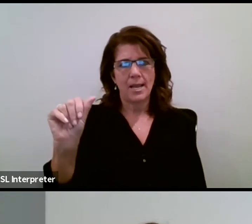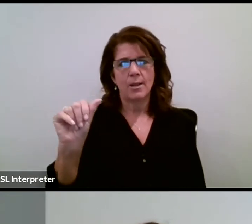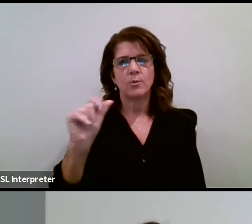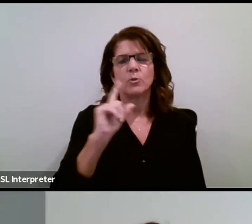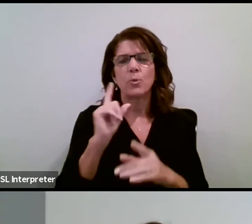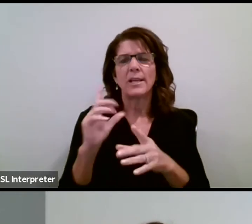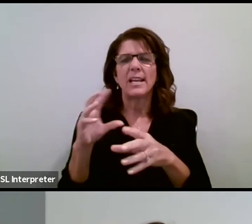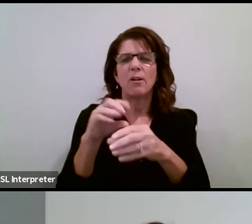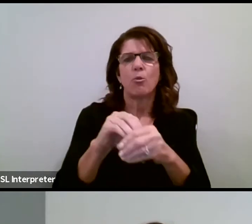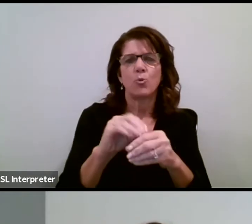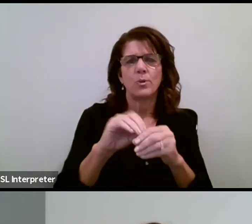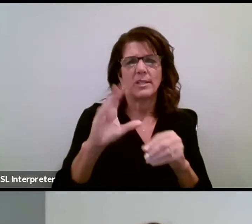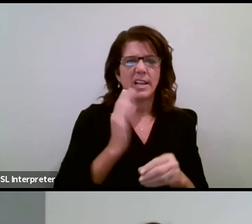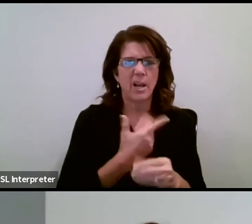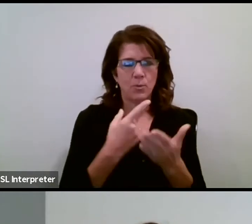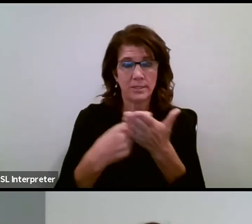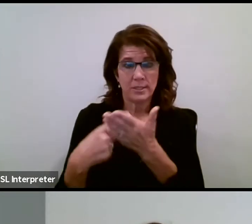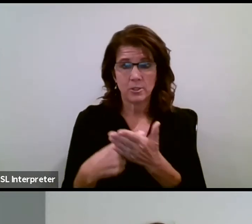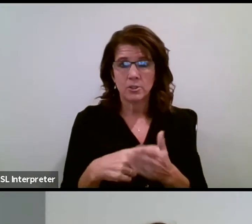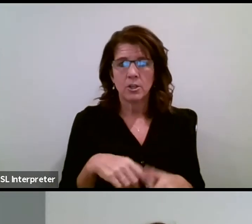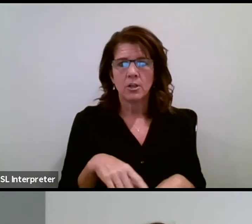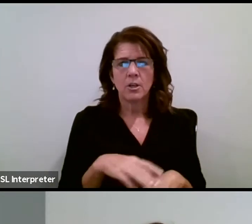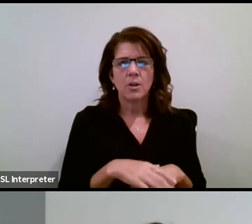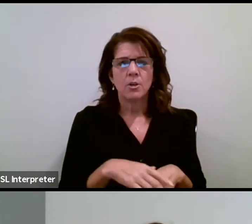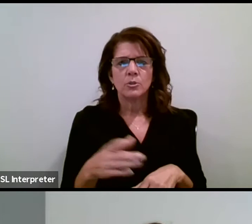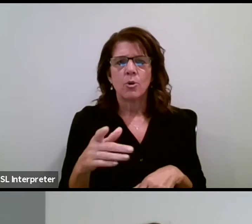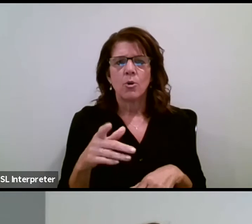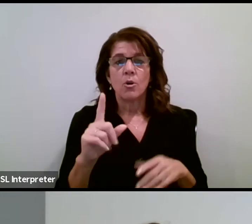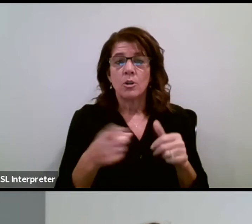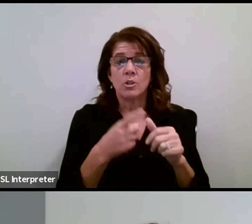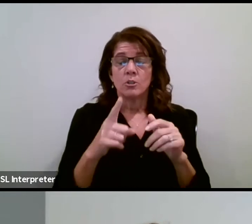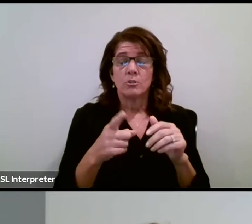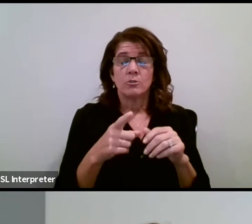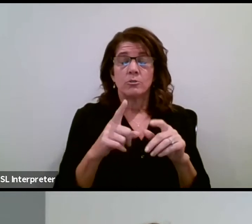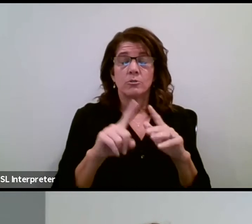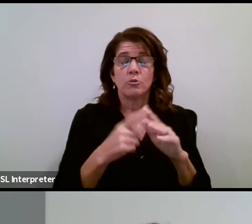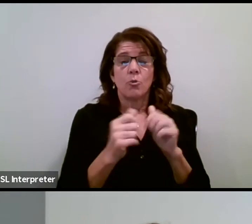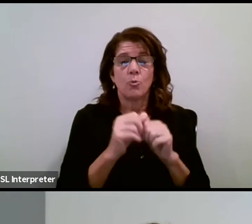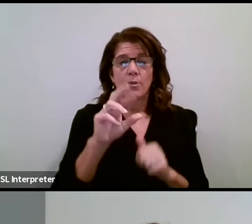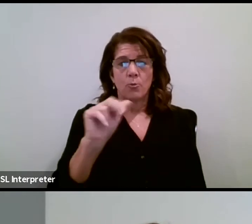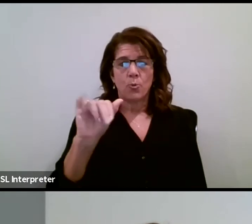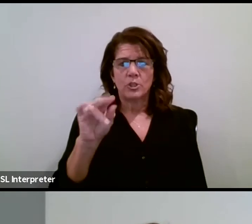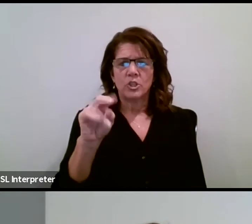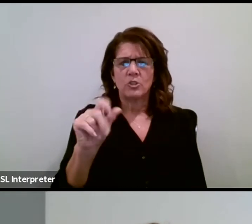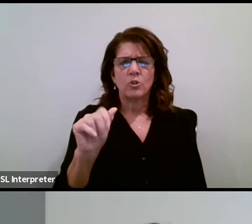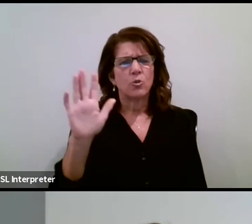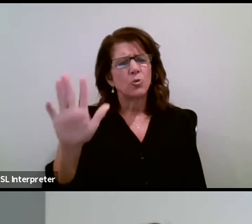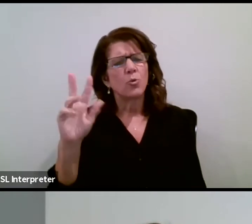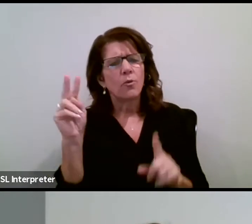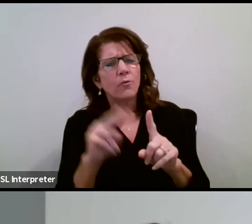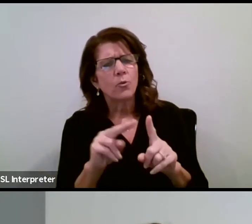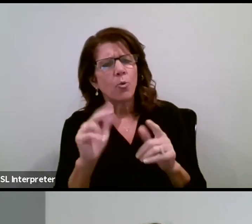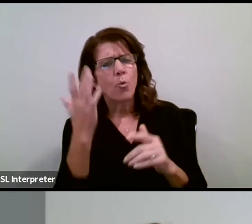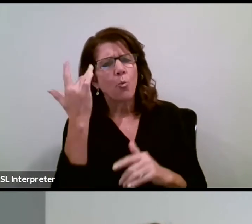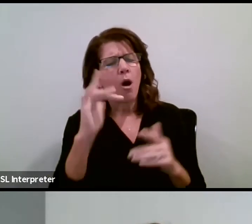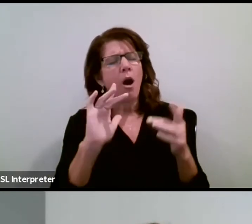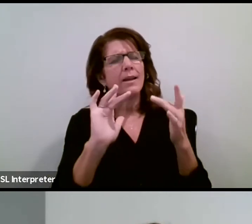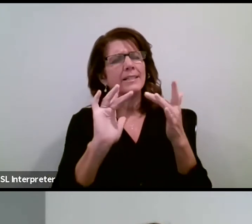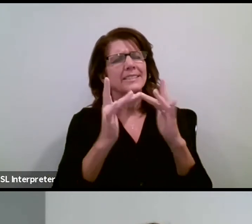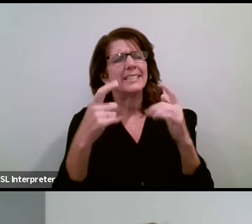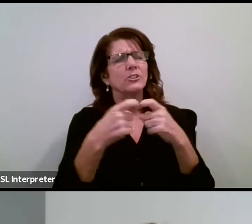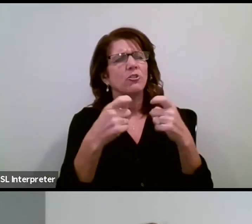the discussion. So Rajendra, let's start with you. In your view, why is digital equity for all